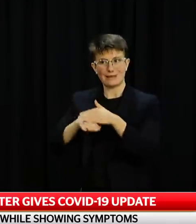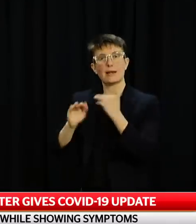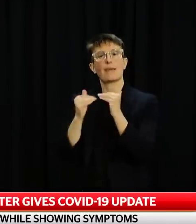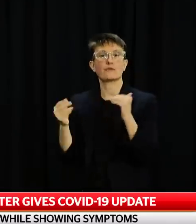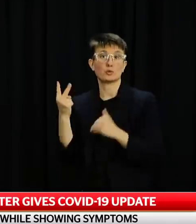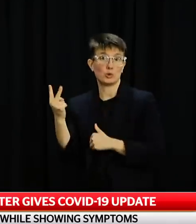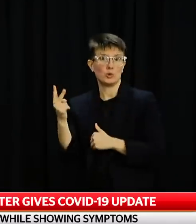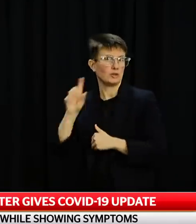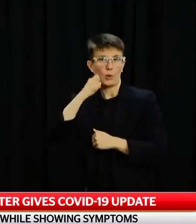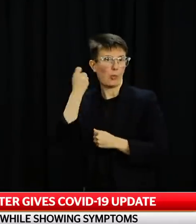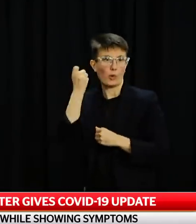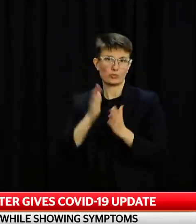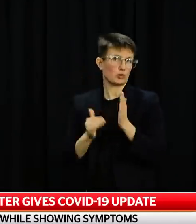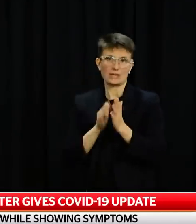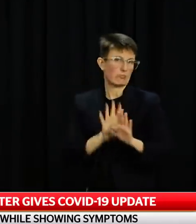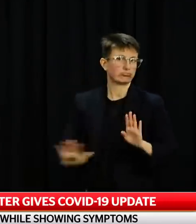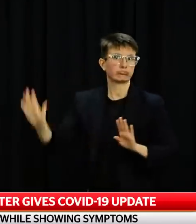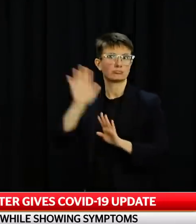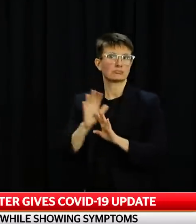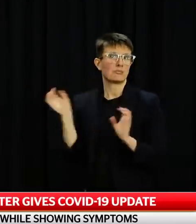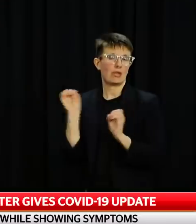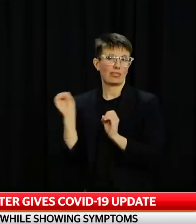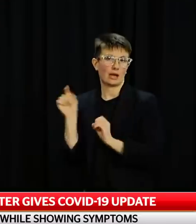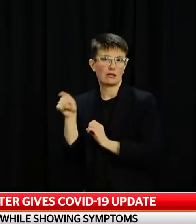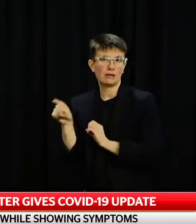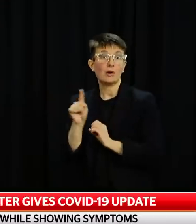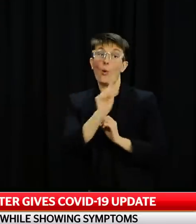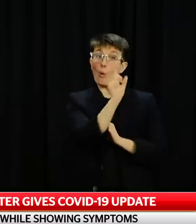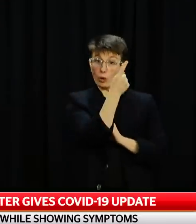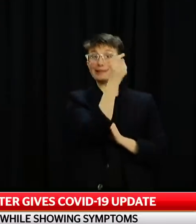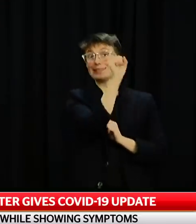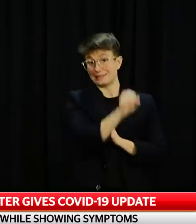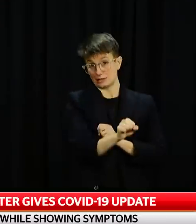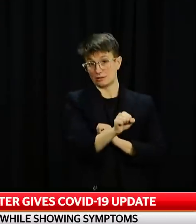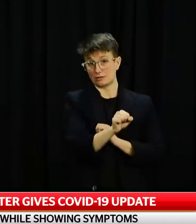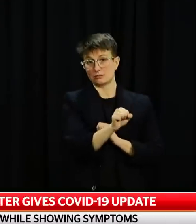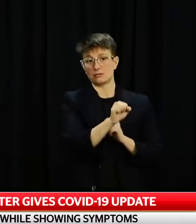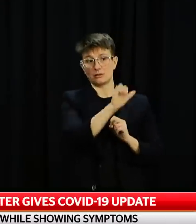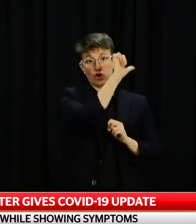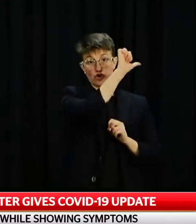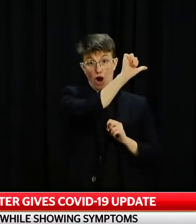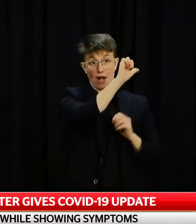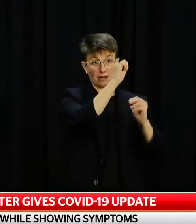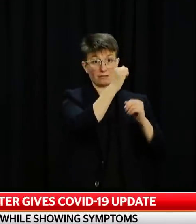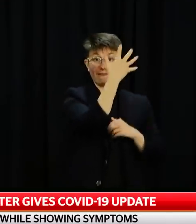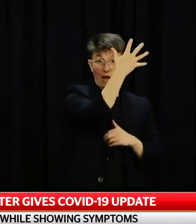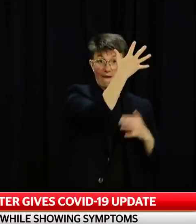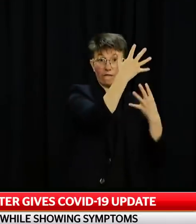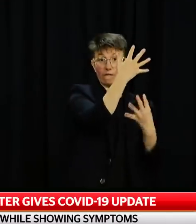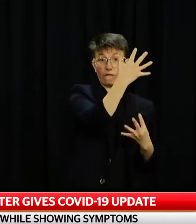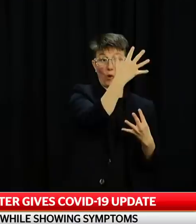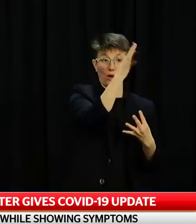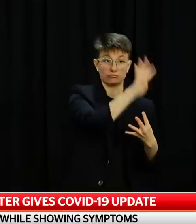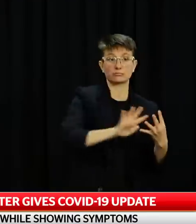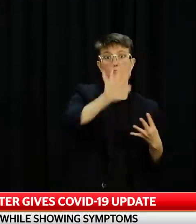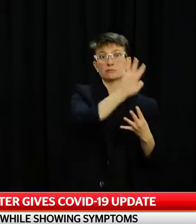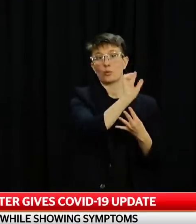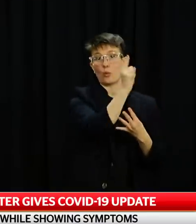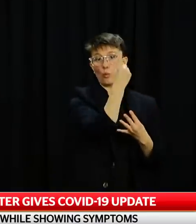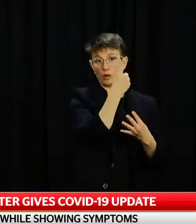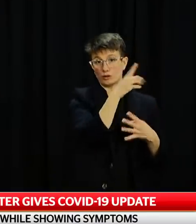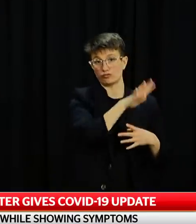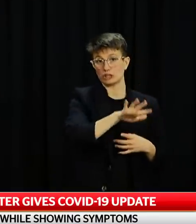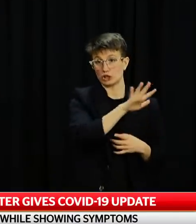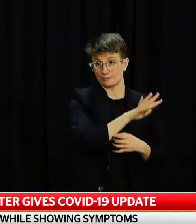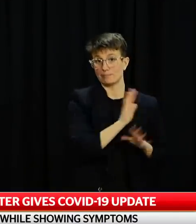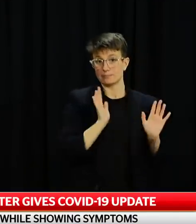at all entry and exit points for Tamaki Makaurau, and so there is no need for others to respond in that way. Just to be clear, will we